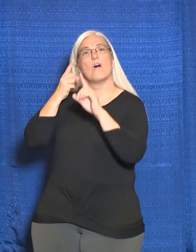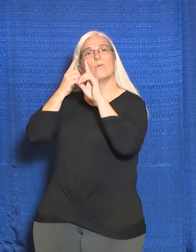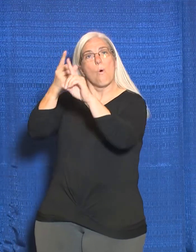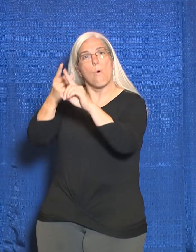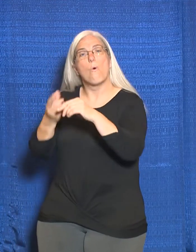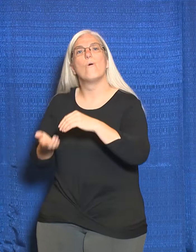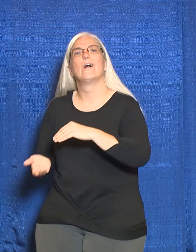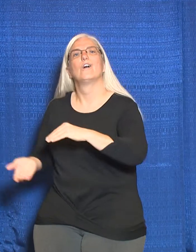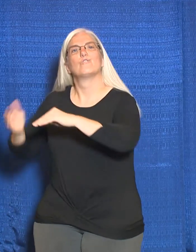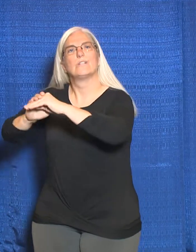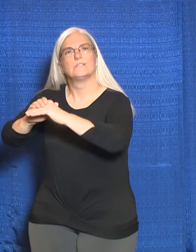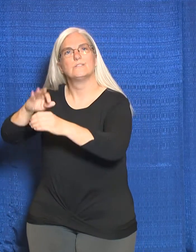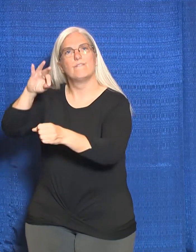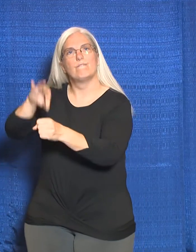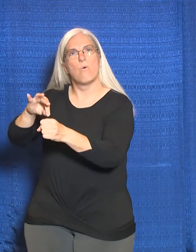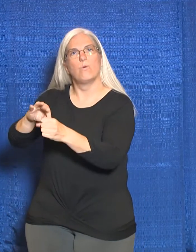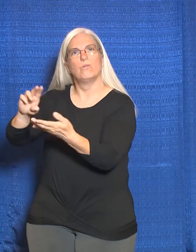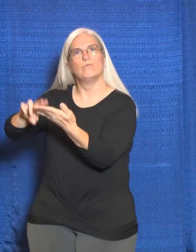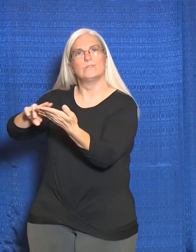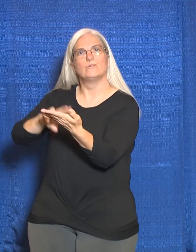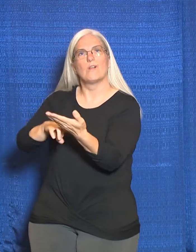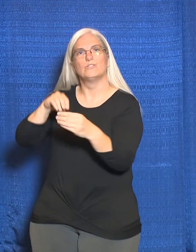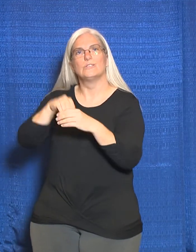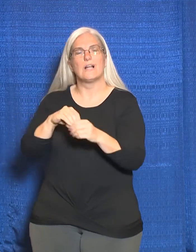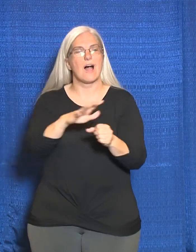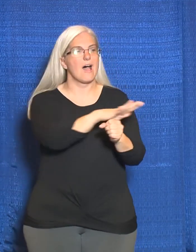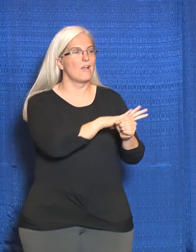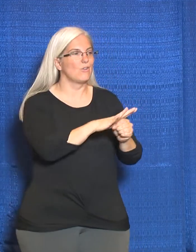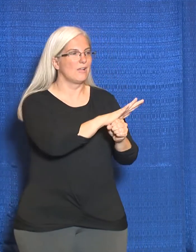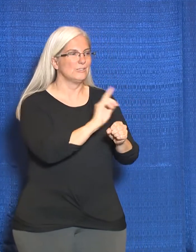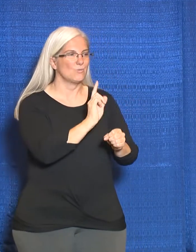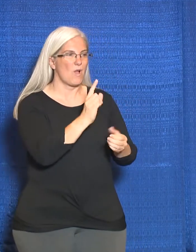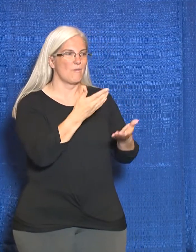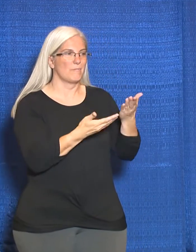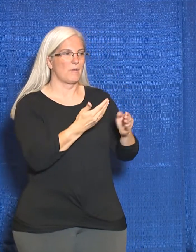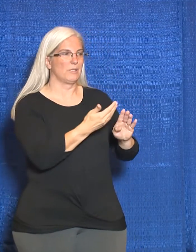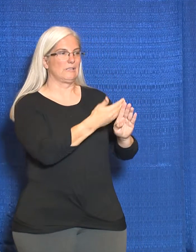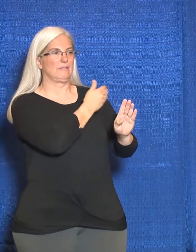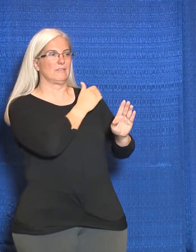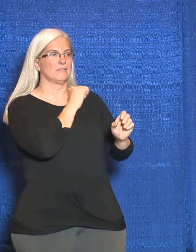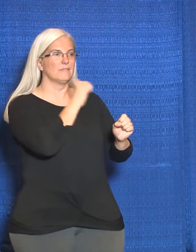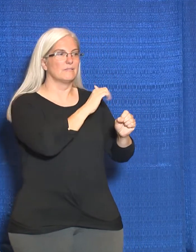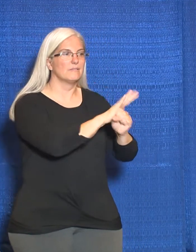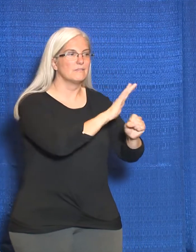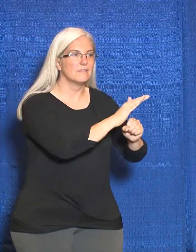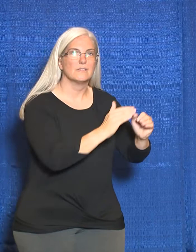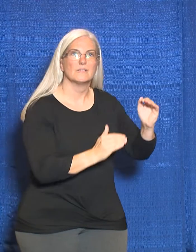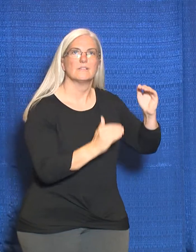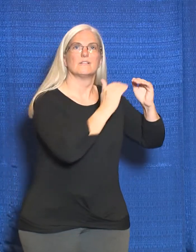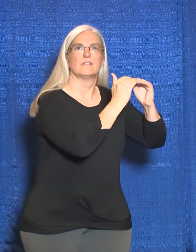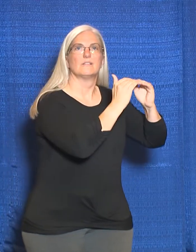It has the goal of increasing voter registration in underserved and disabled communities.